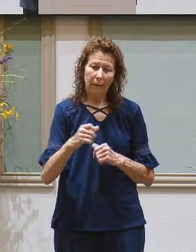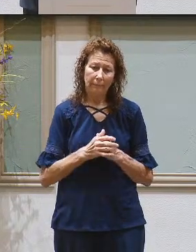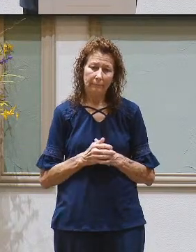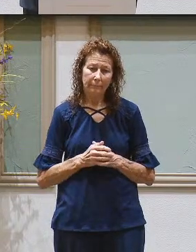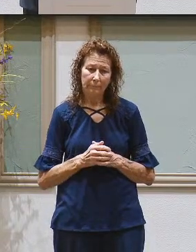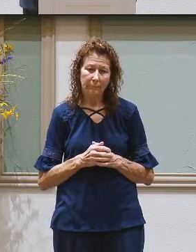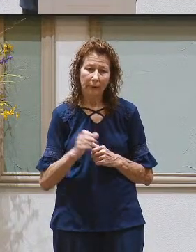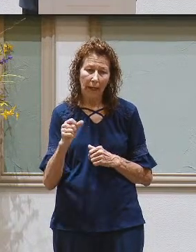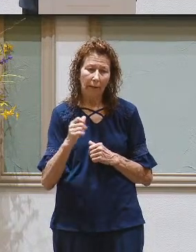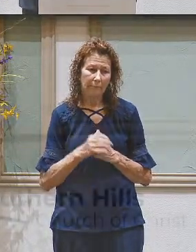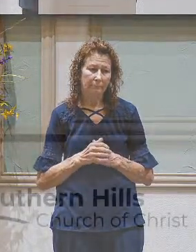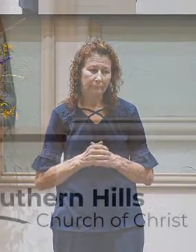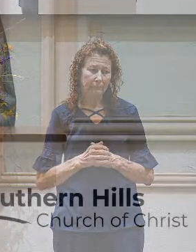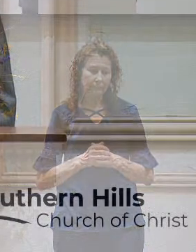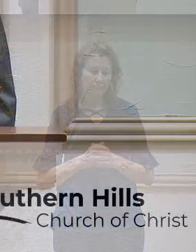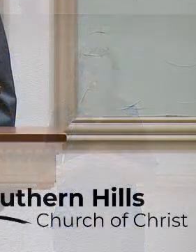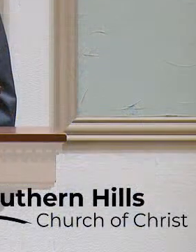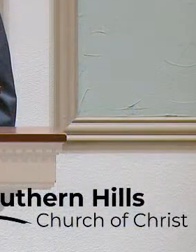yeah,